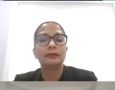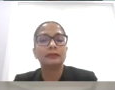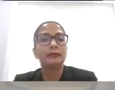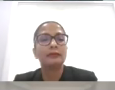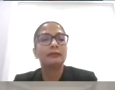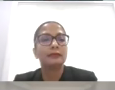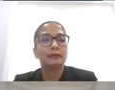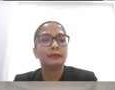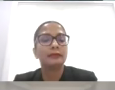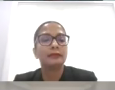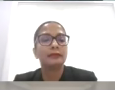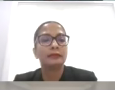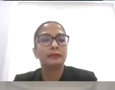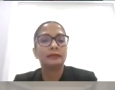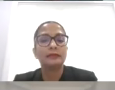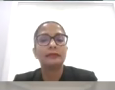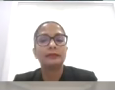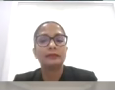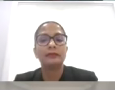who can keep up with them.